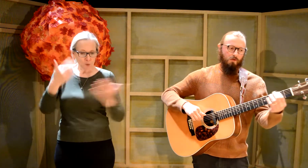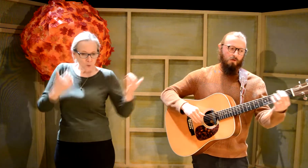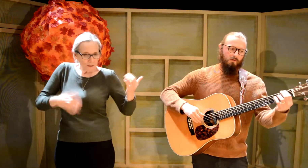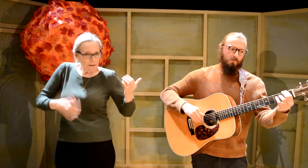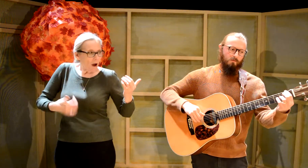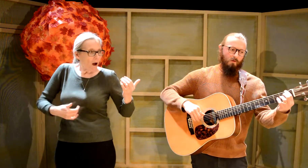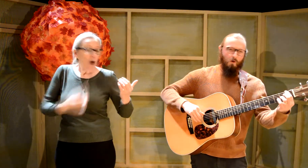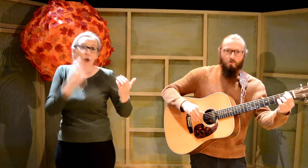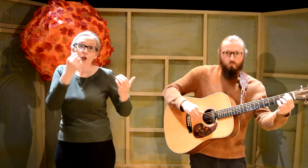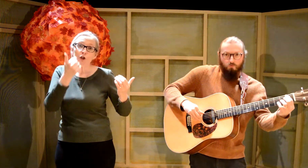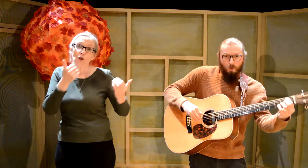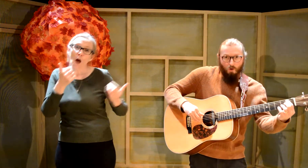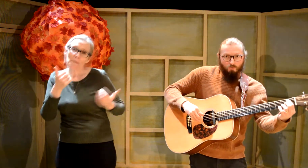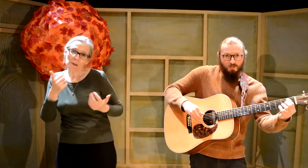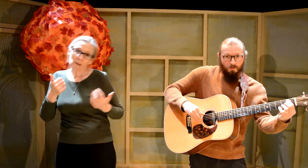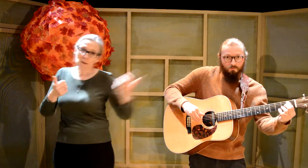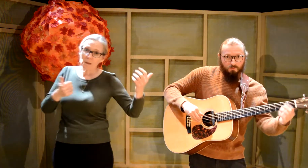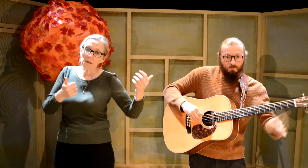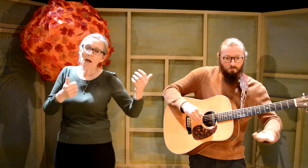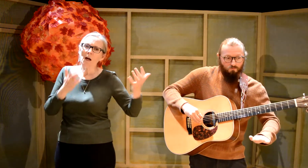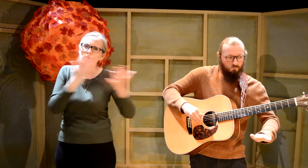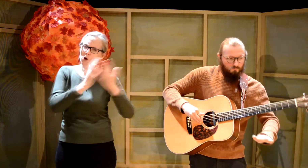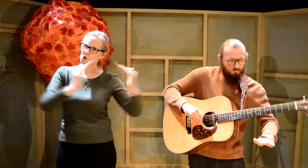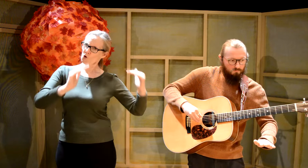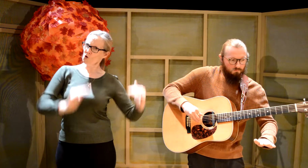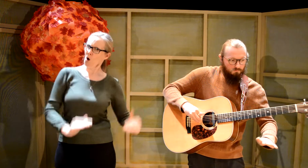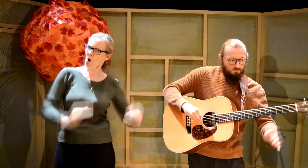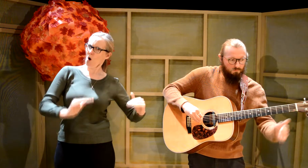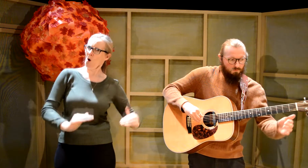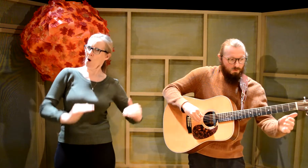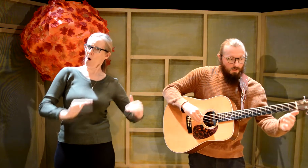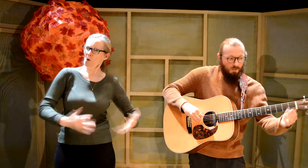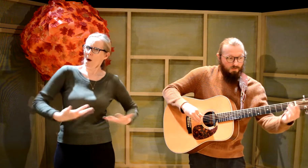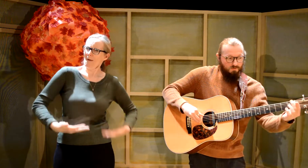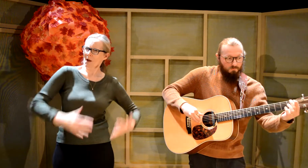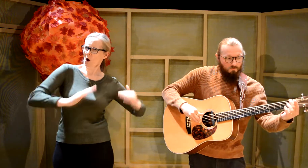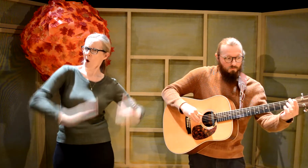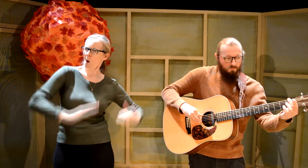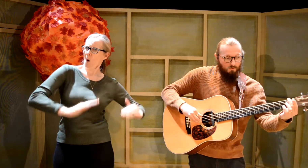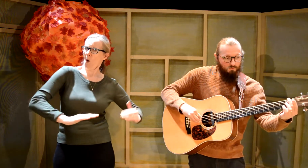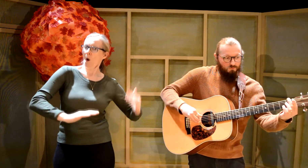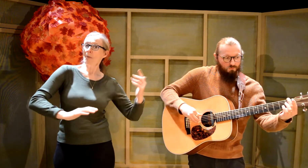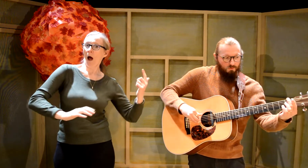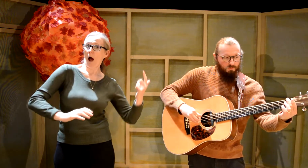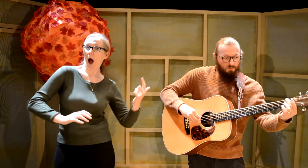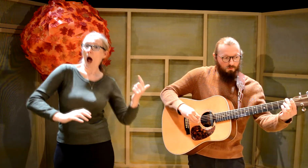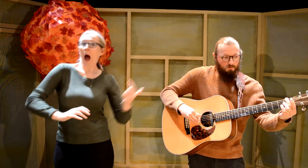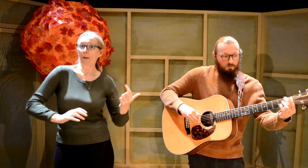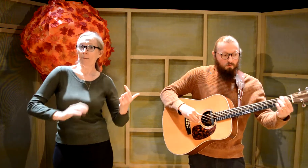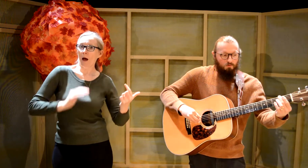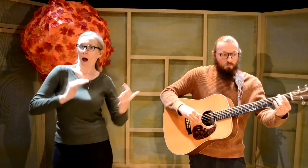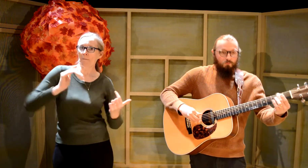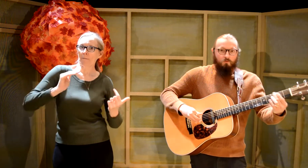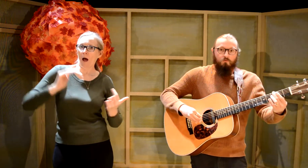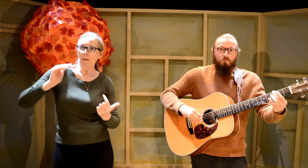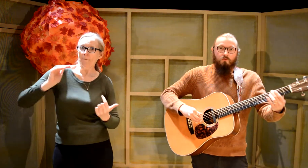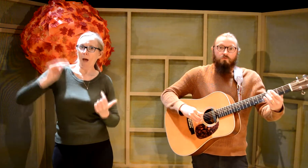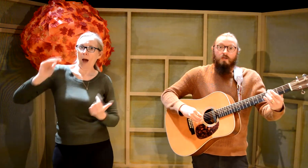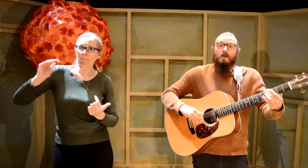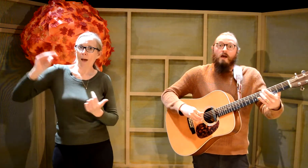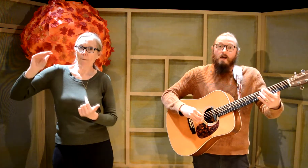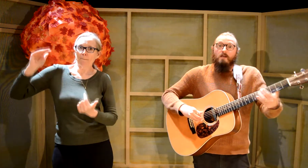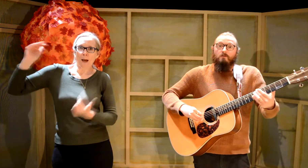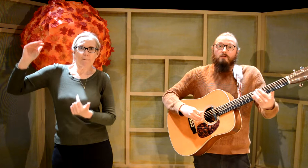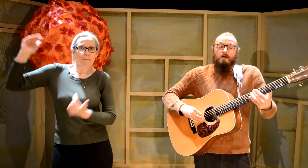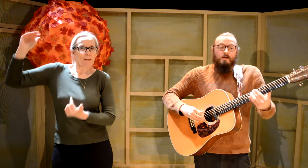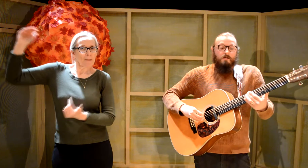notes are low sounding. And as I move along a string, those notes